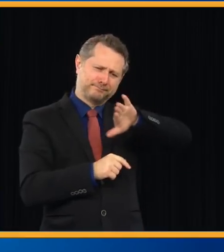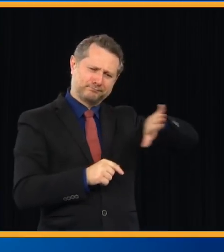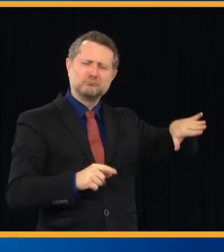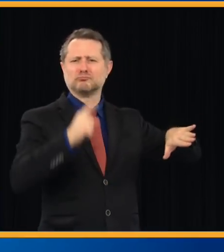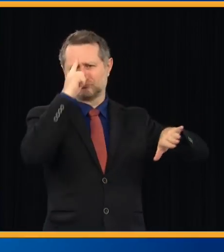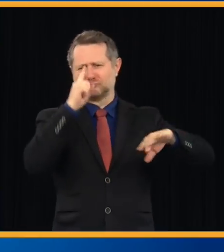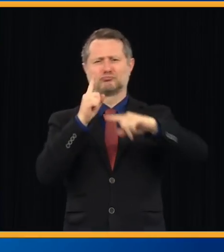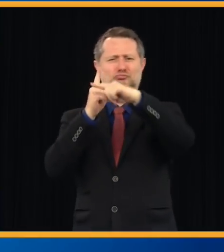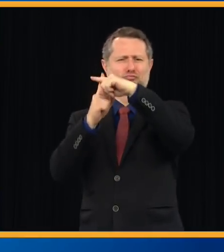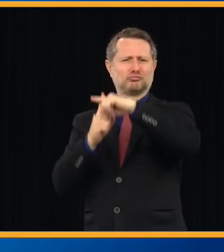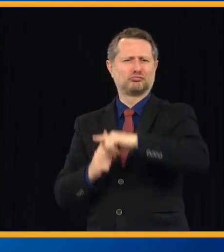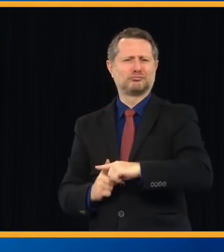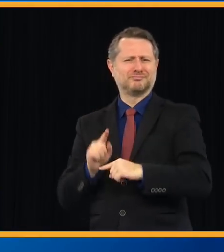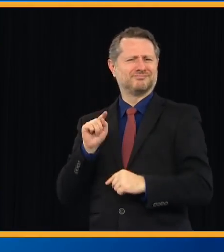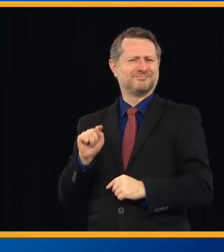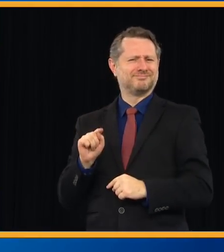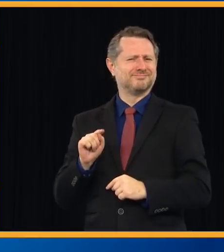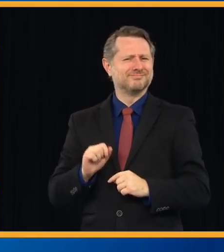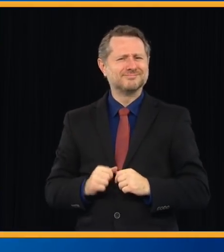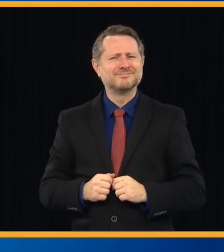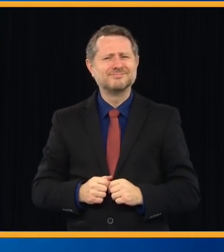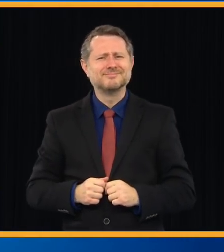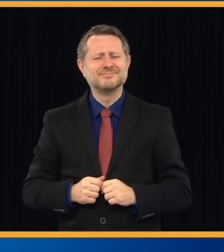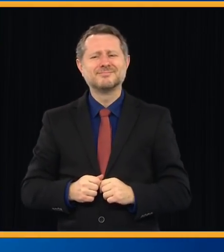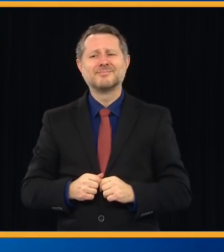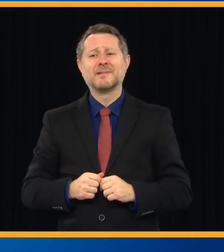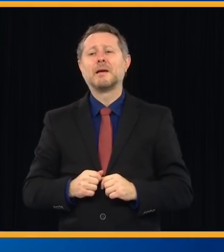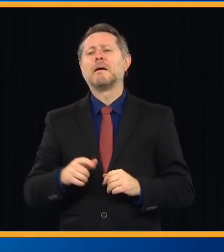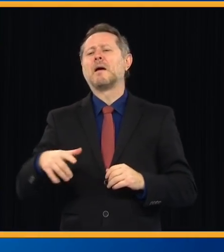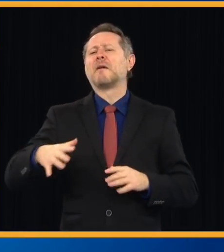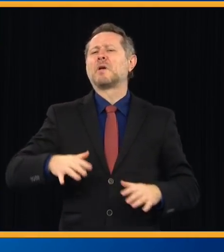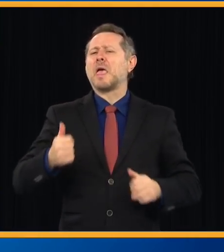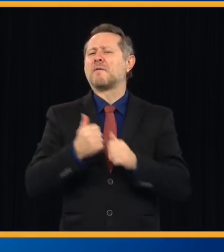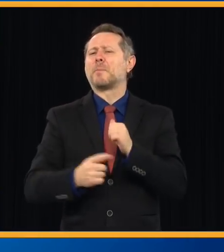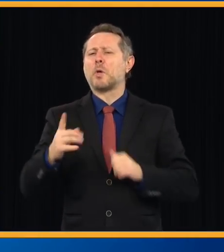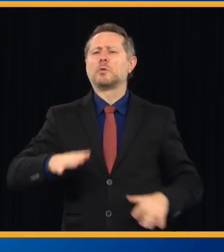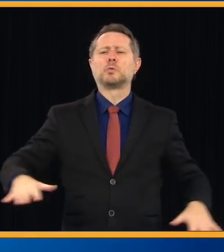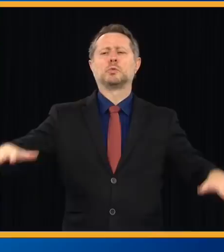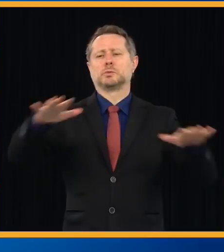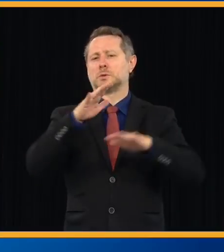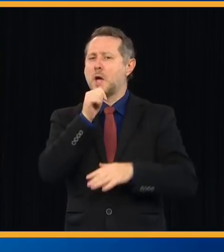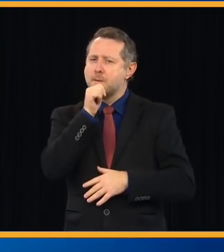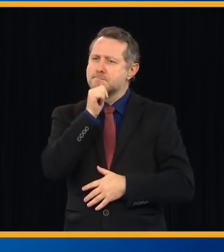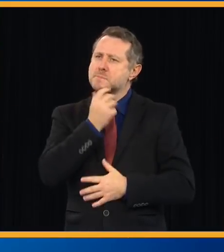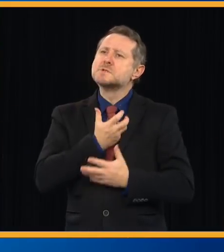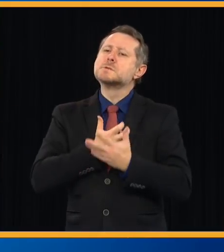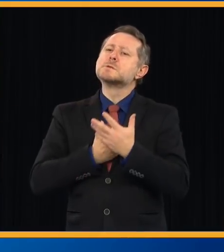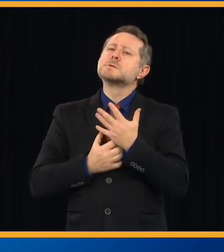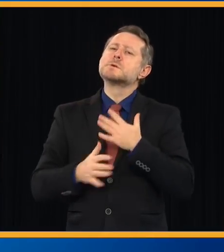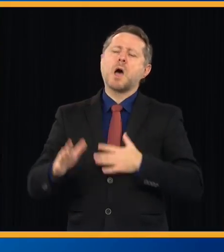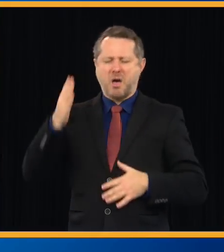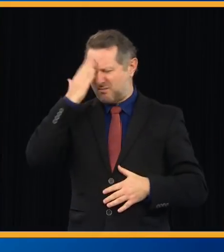in our own way. Everybody is struggling with it in their own way.